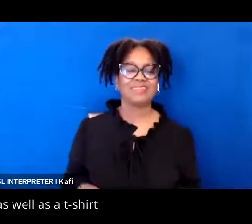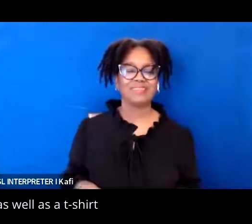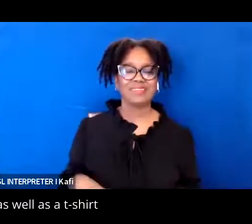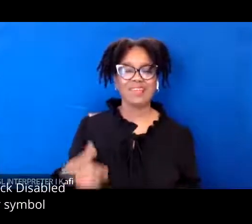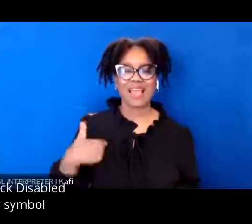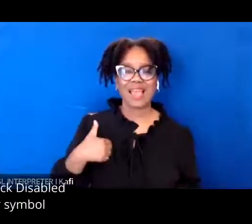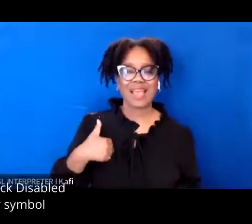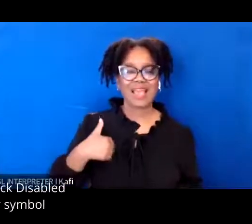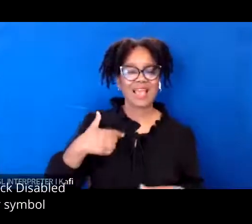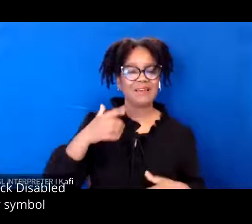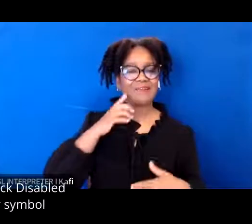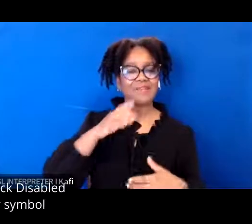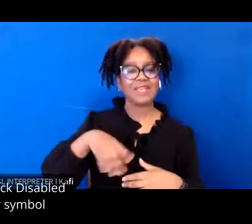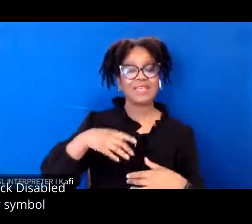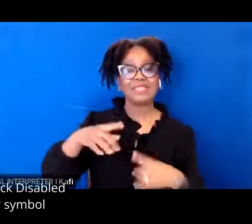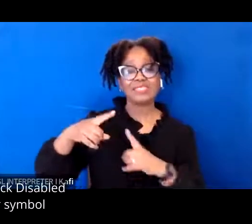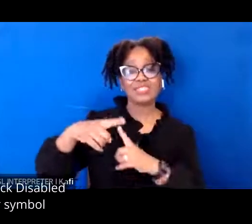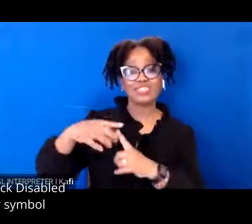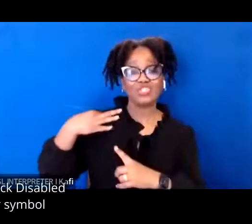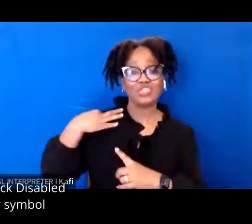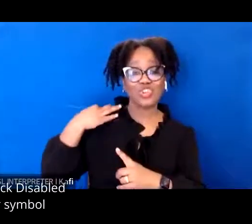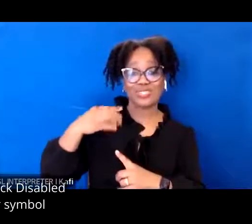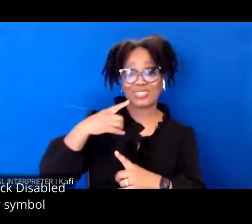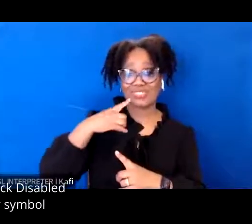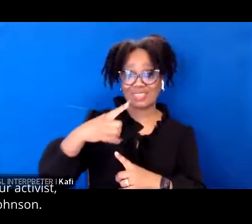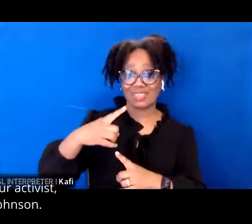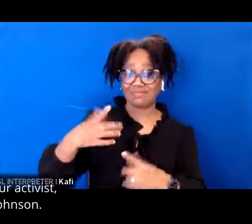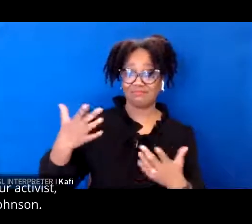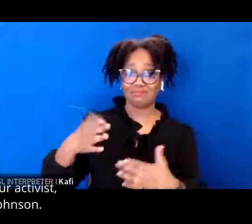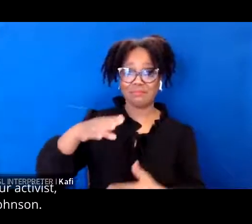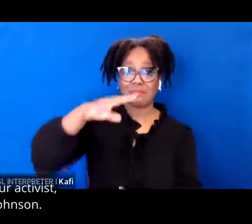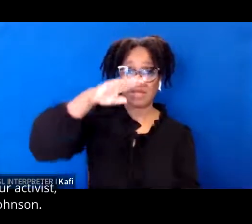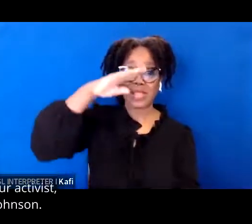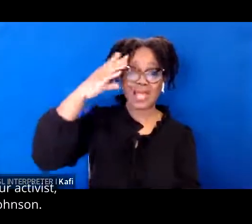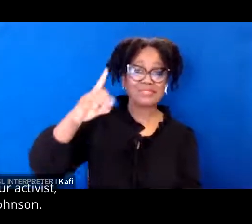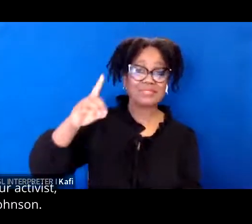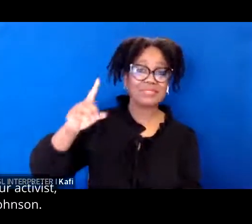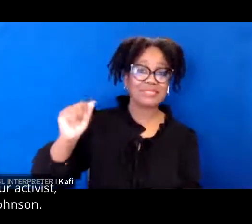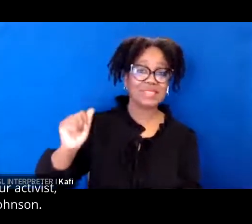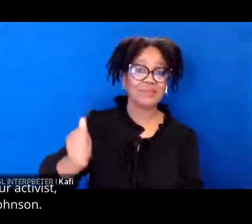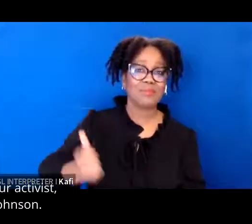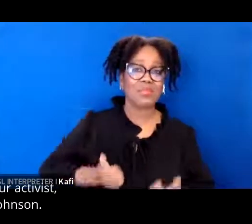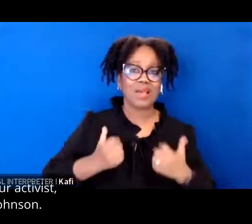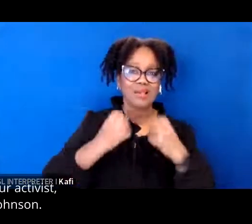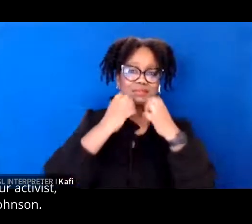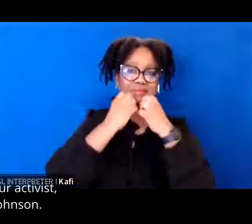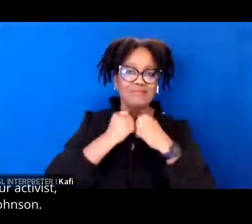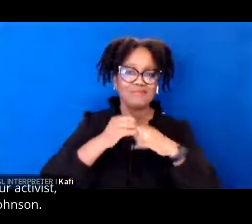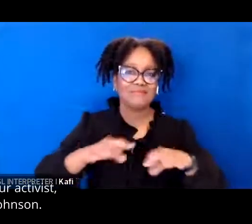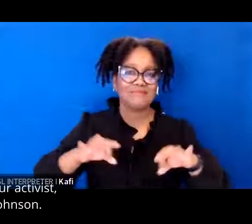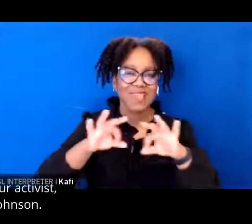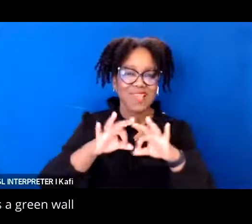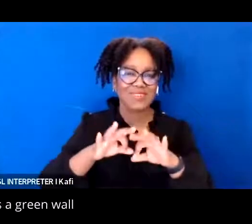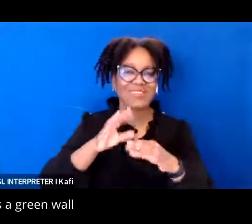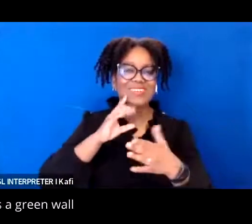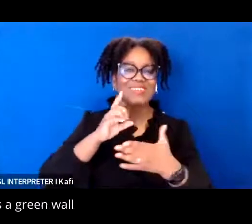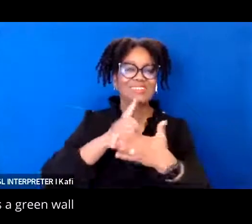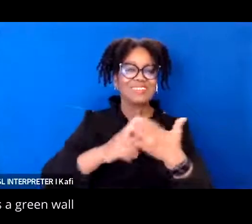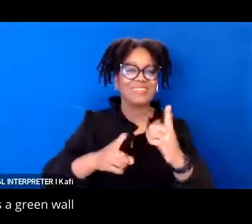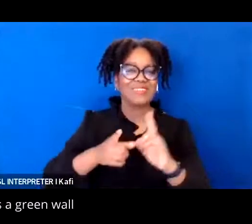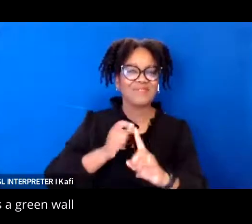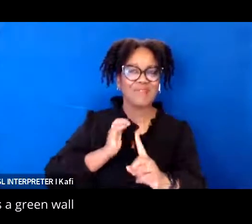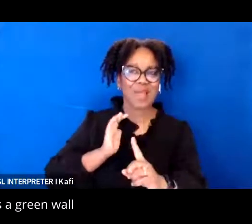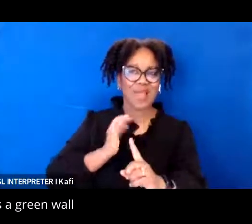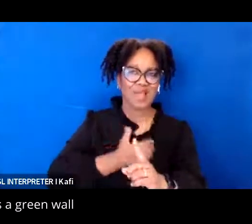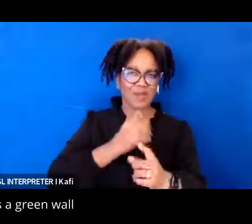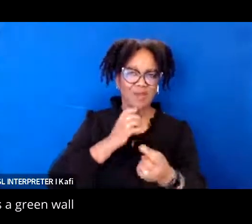t-shirt that has the black disabled lives matter symbol designed by our activist jen white johnson and behind